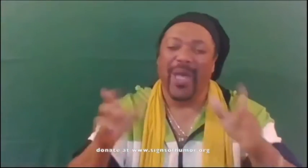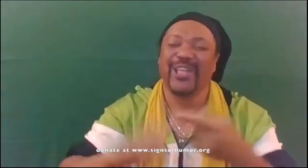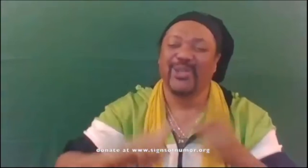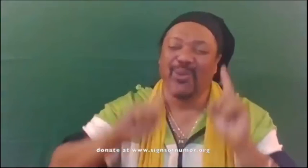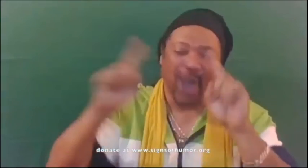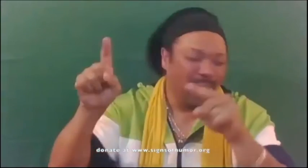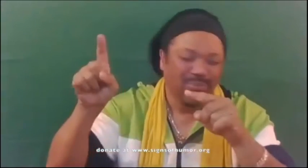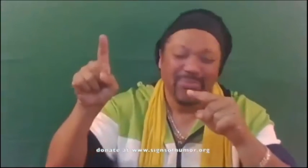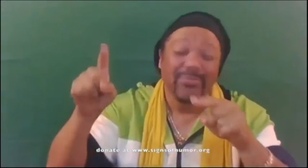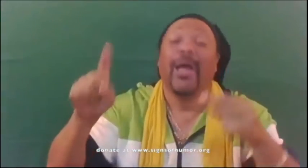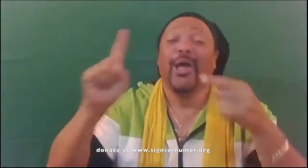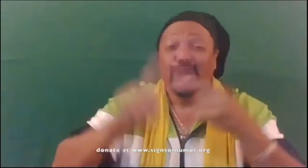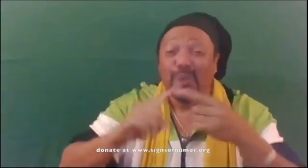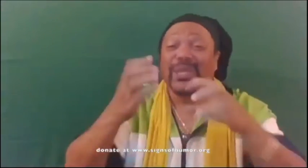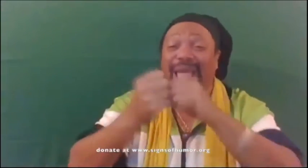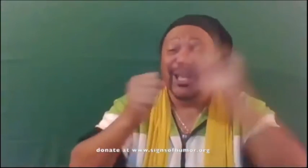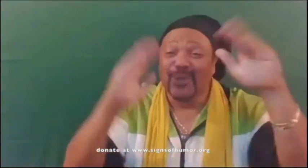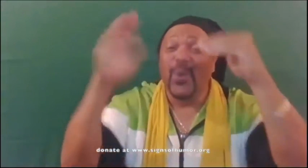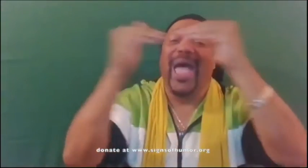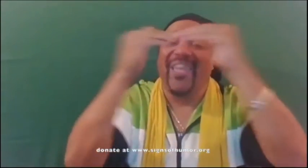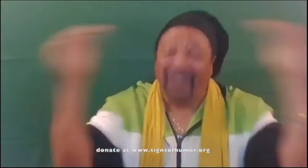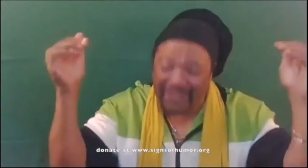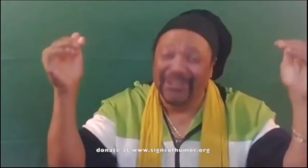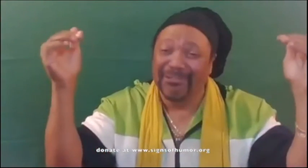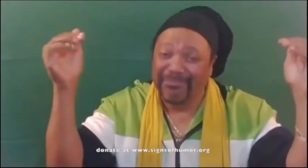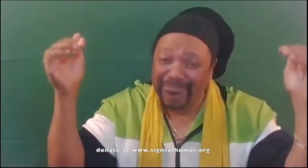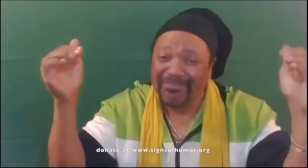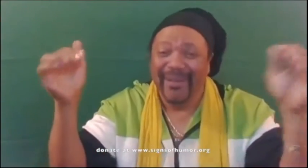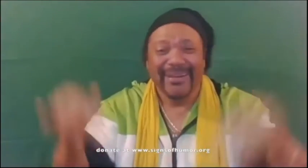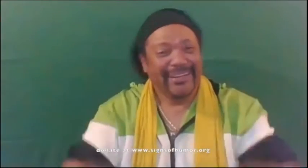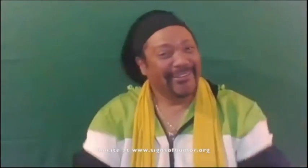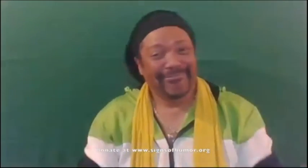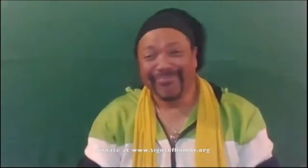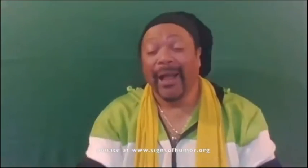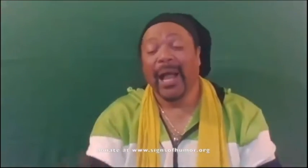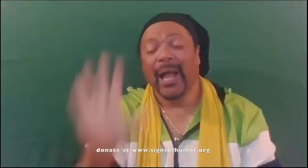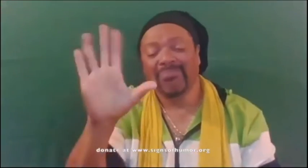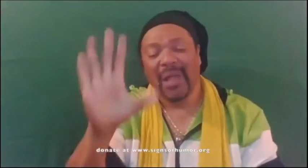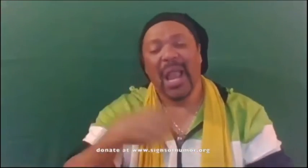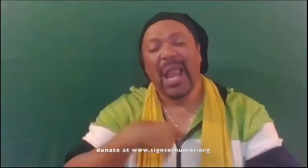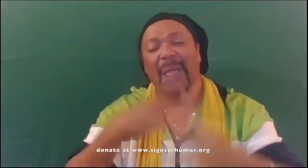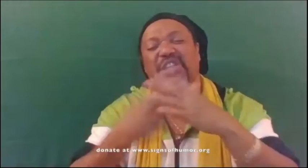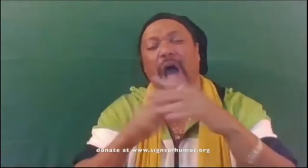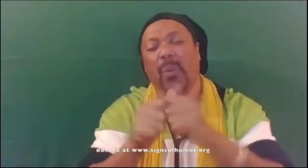My church, the only way I go to, that's when I'm finna get to heaven from the church I go